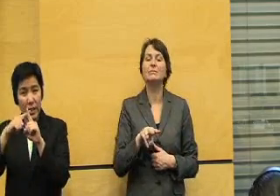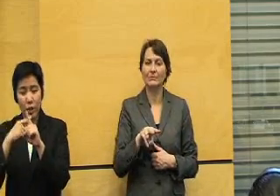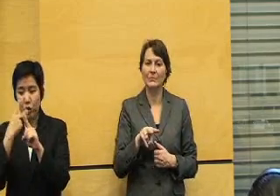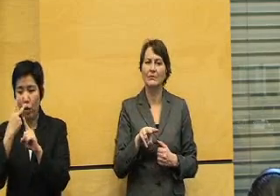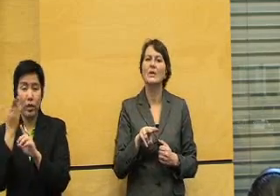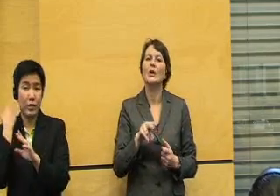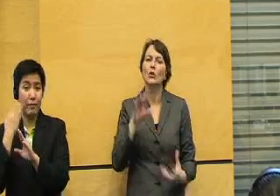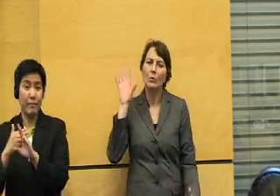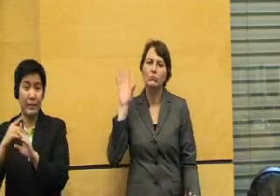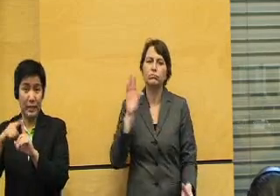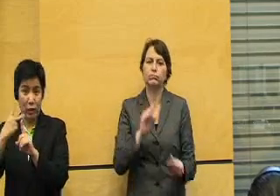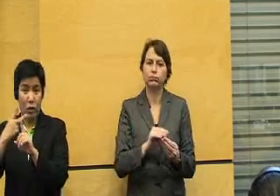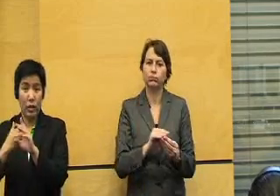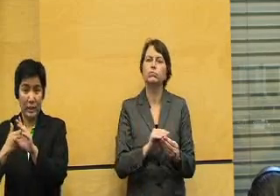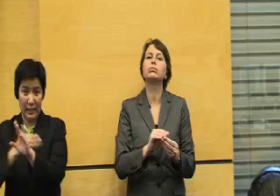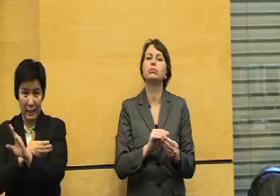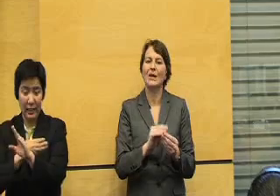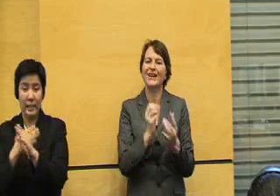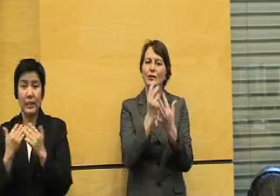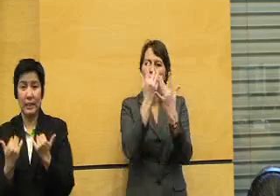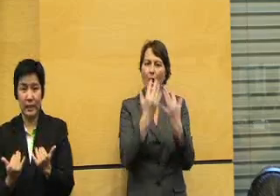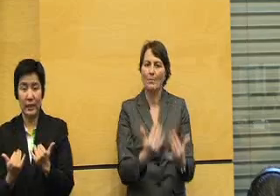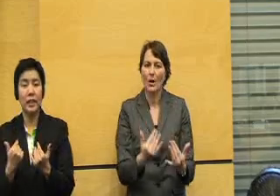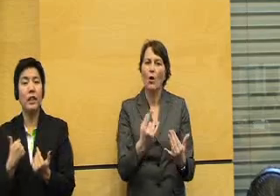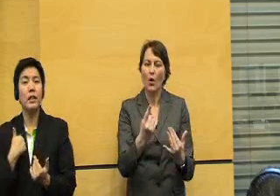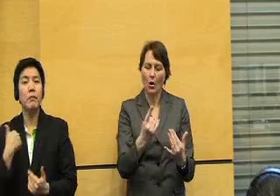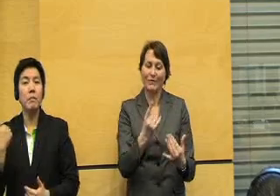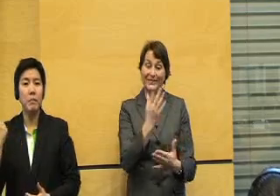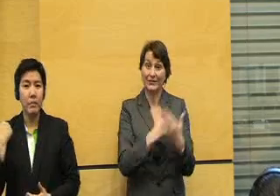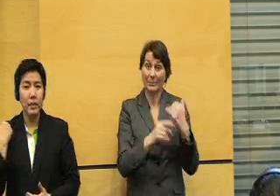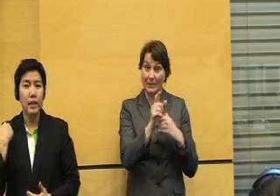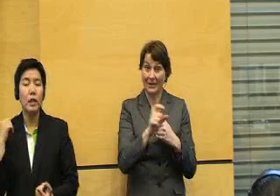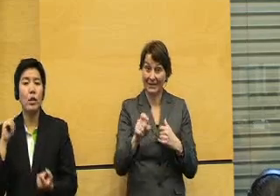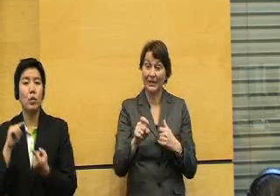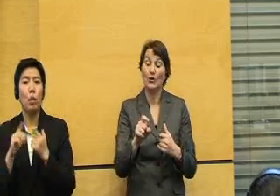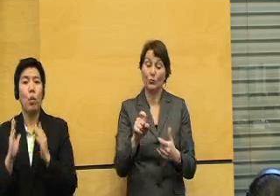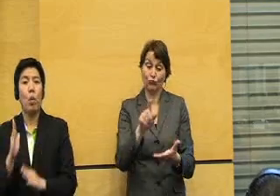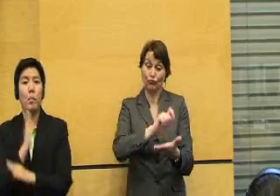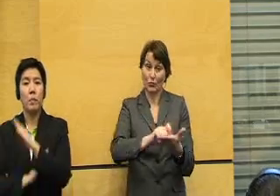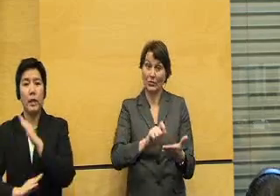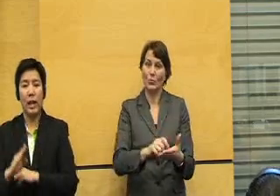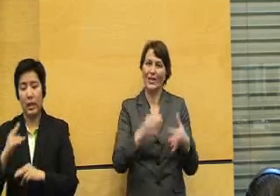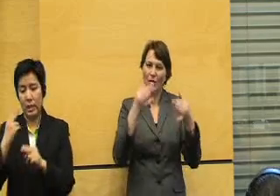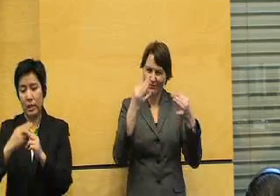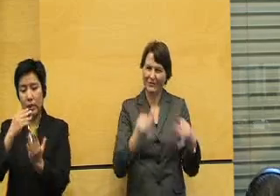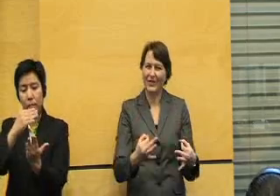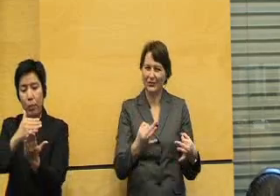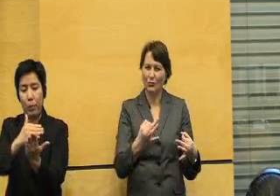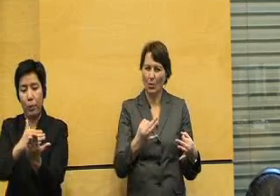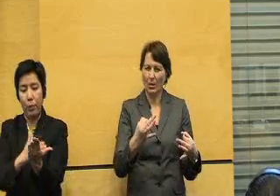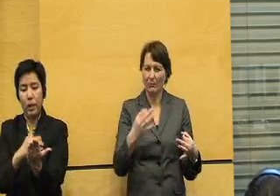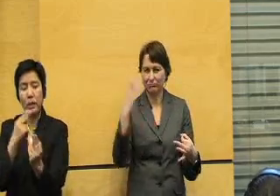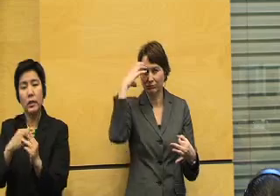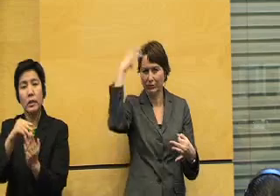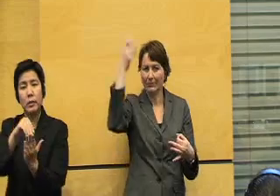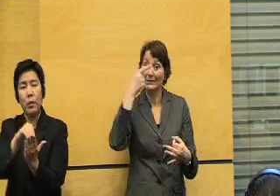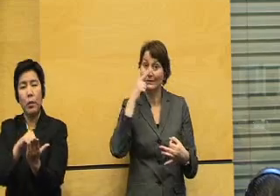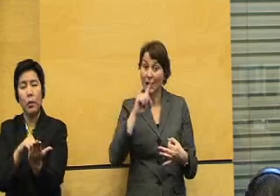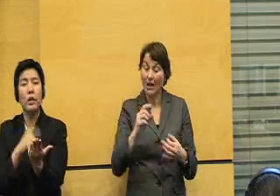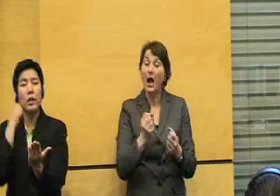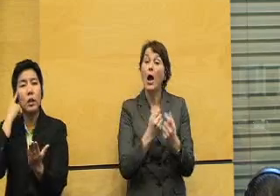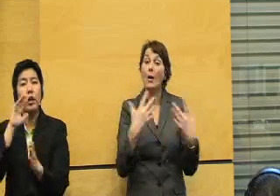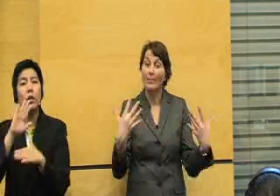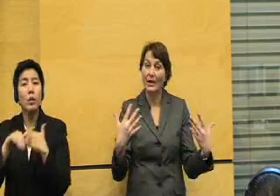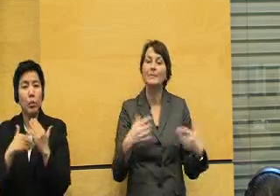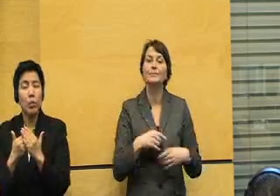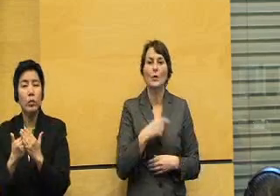with disability registered with the Department of Empowerment of Persons with Disability in Thailand is